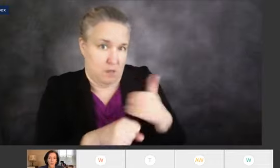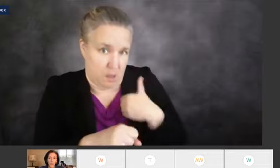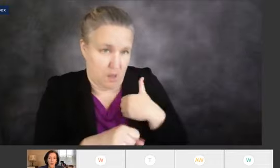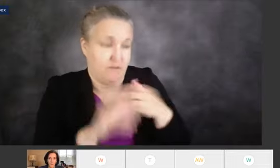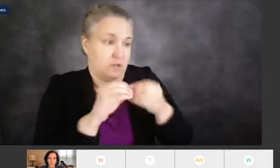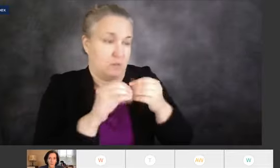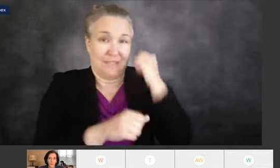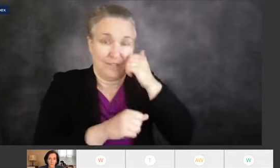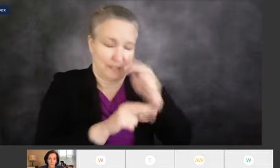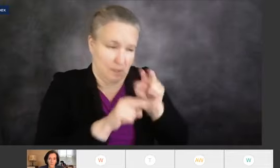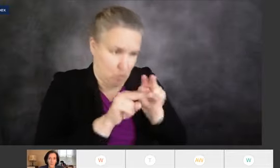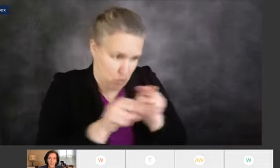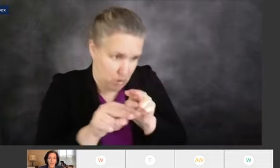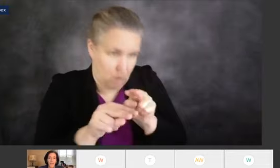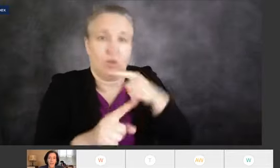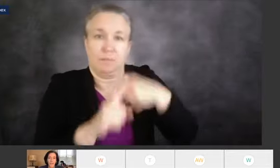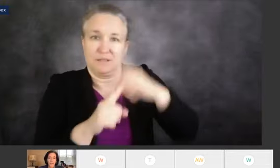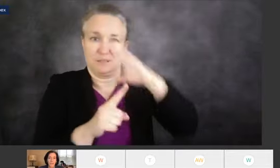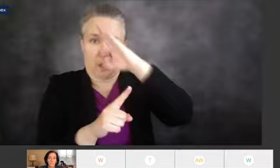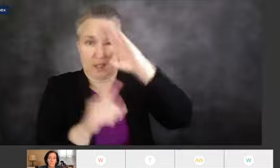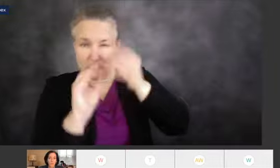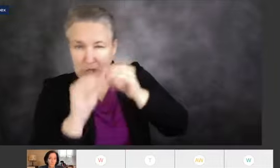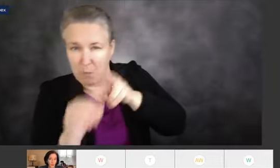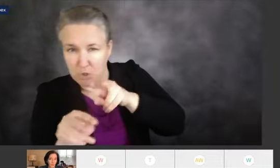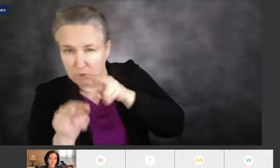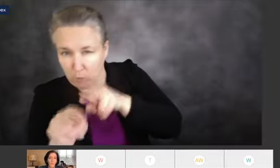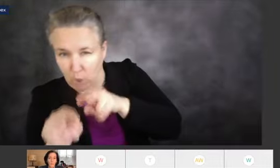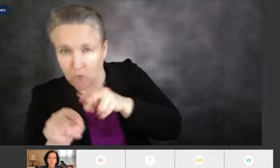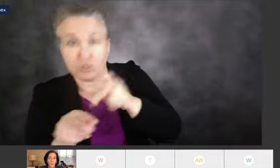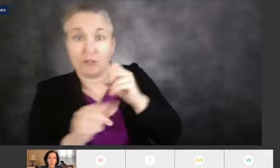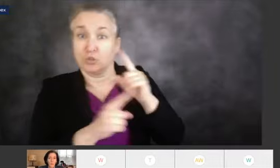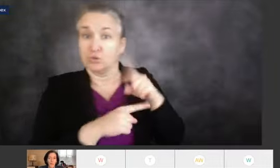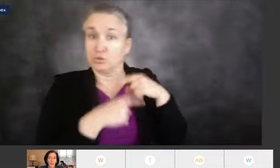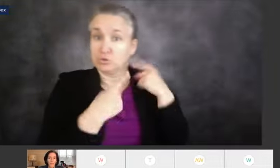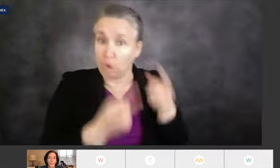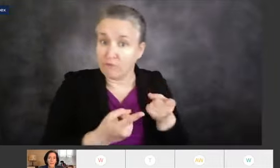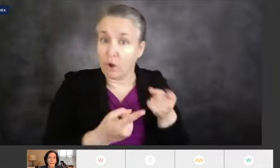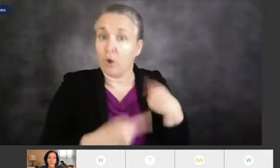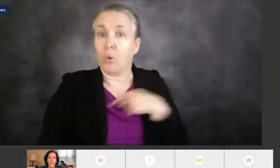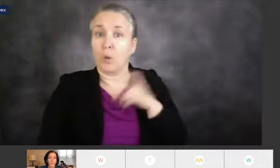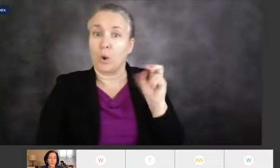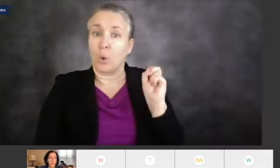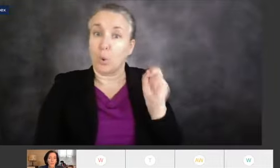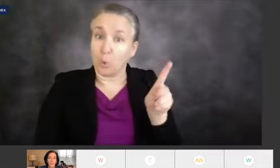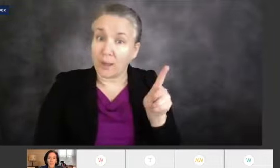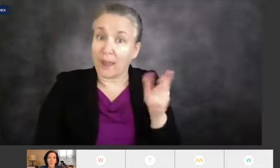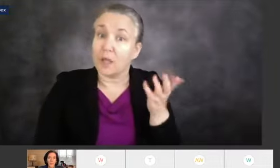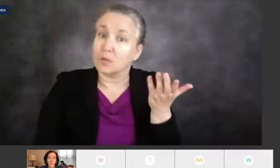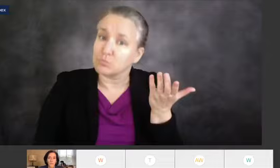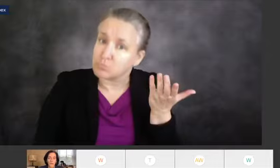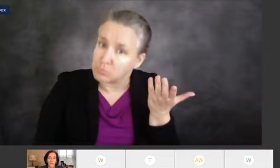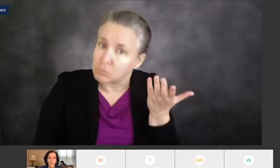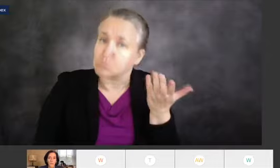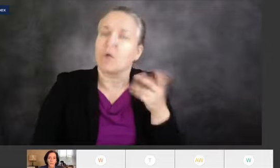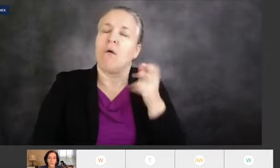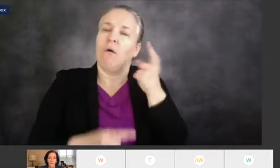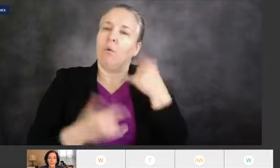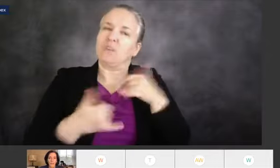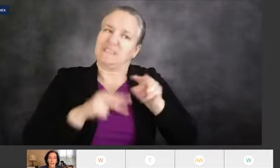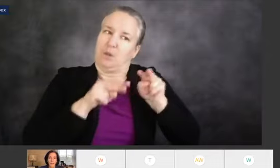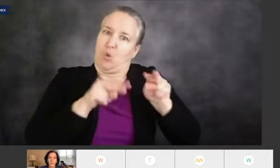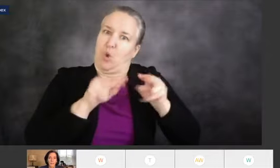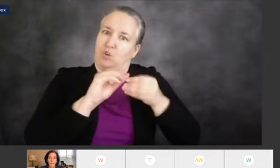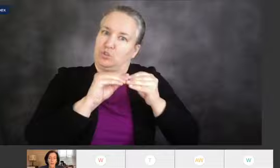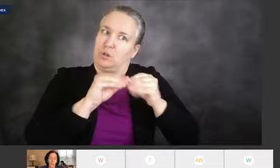as well as our hospital numbers. And so far, we're okay. But we will be keeping a close eye on those